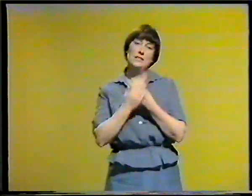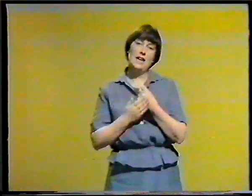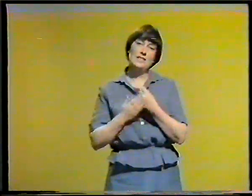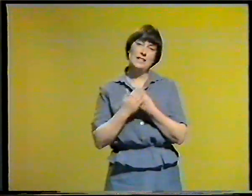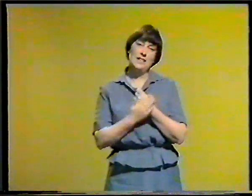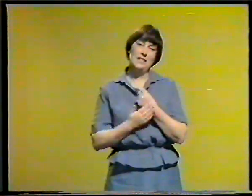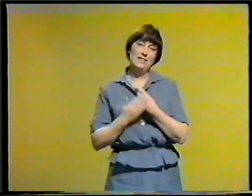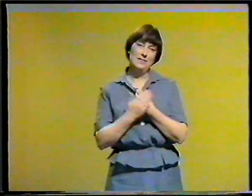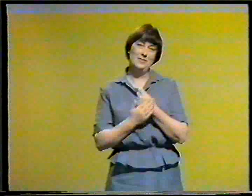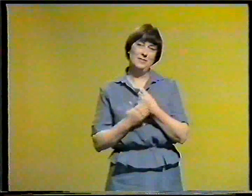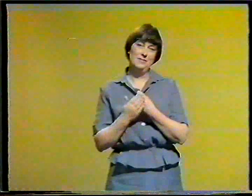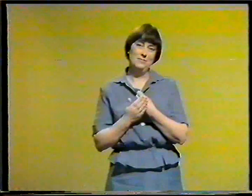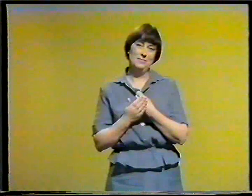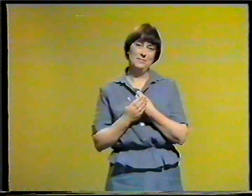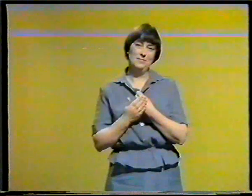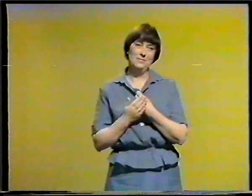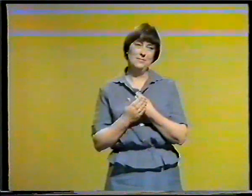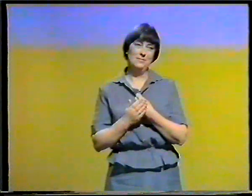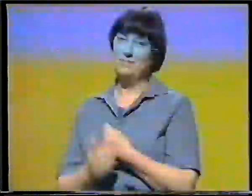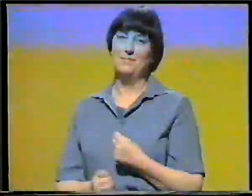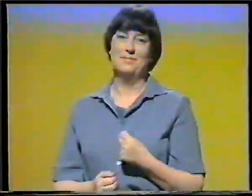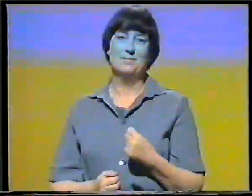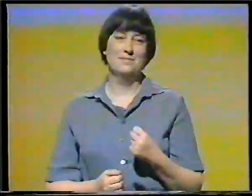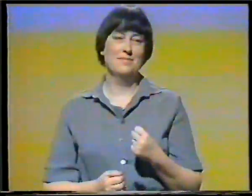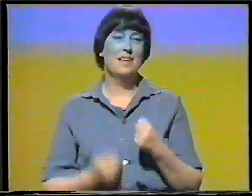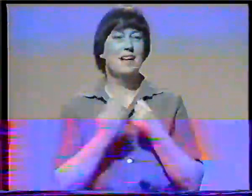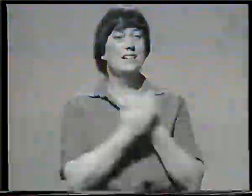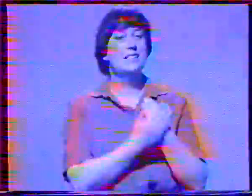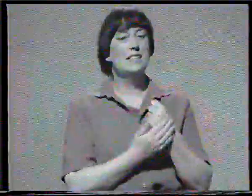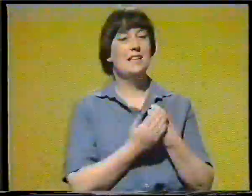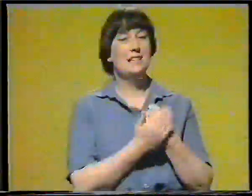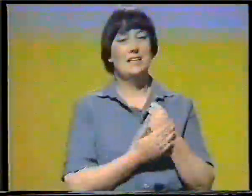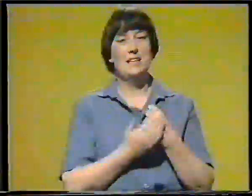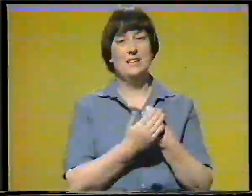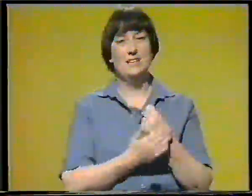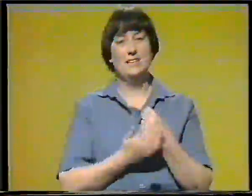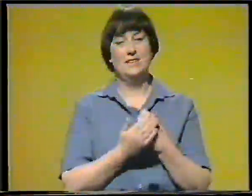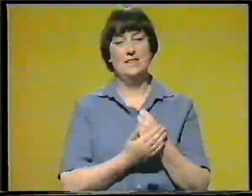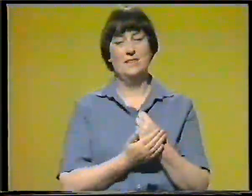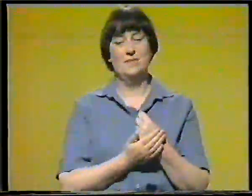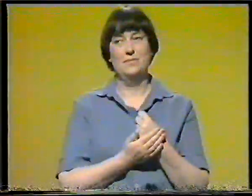Saturday. Saturday.